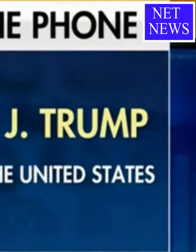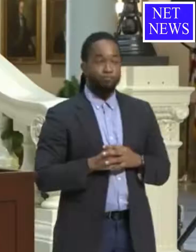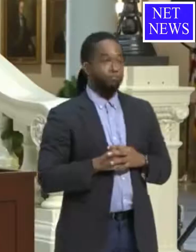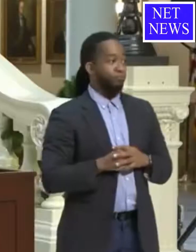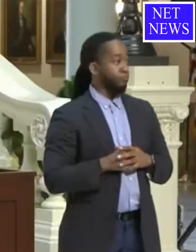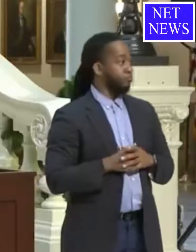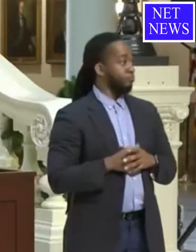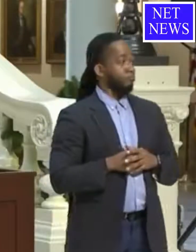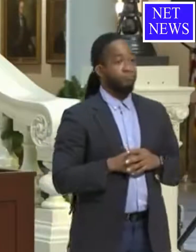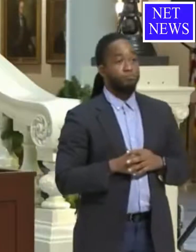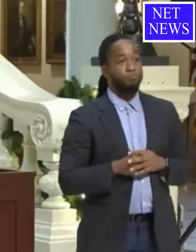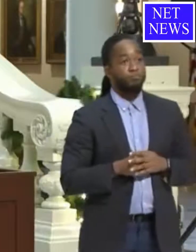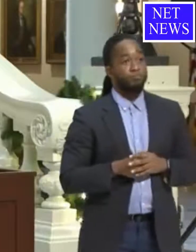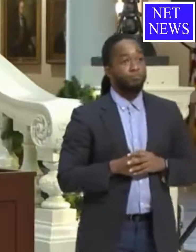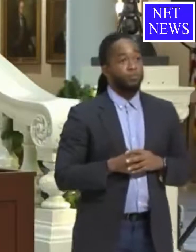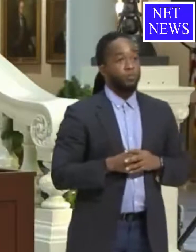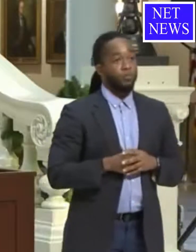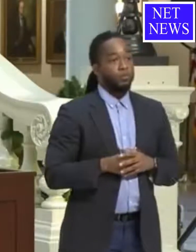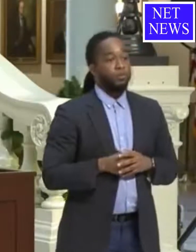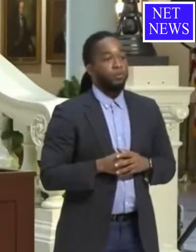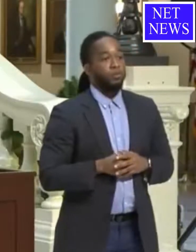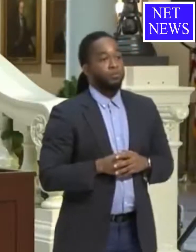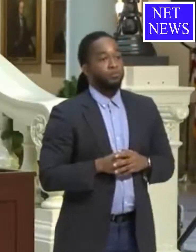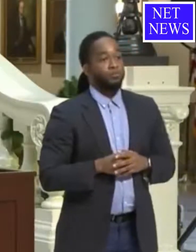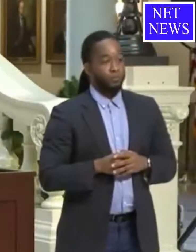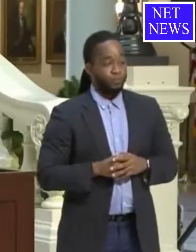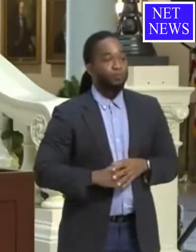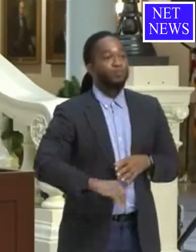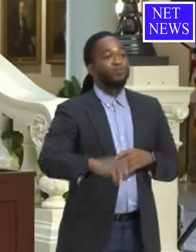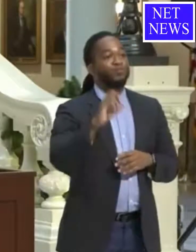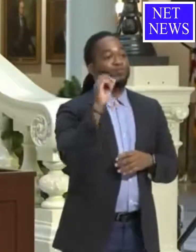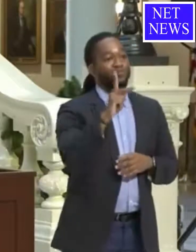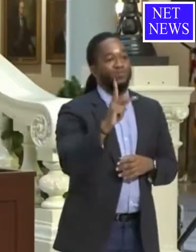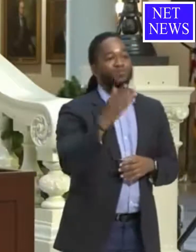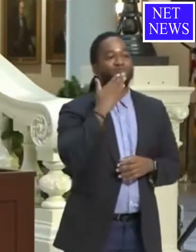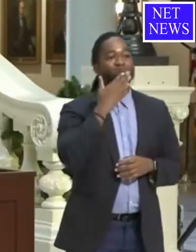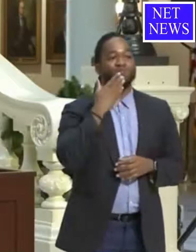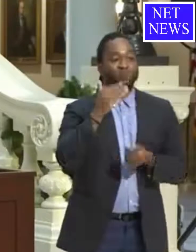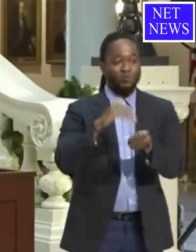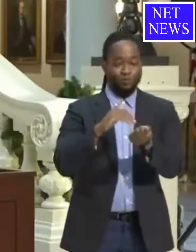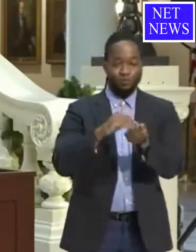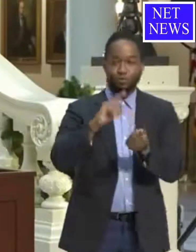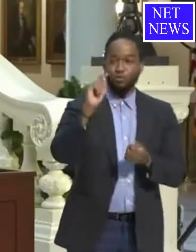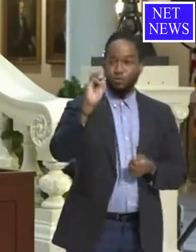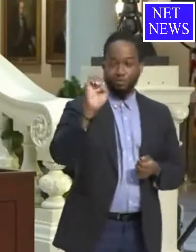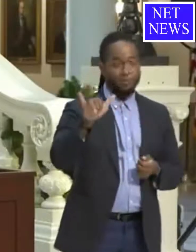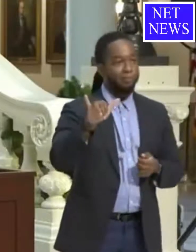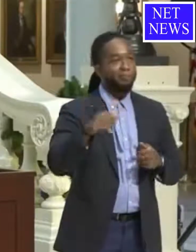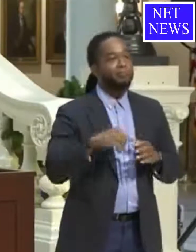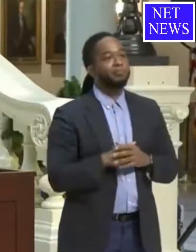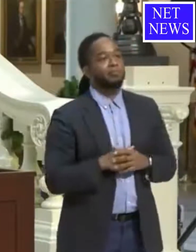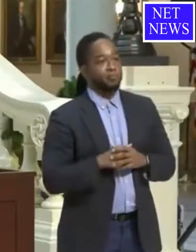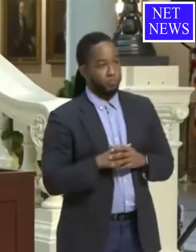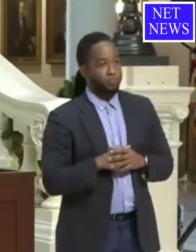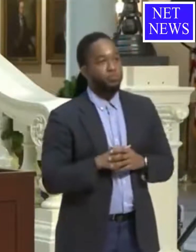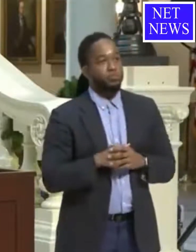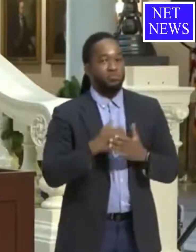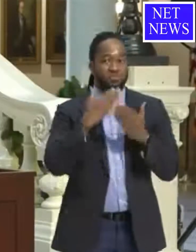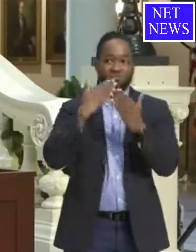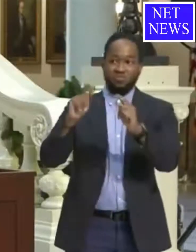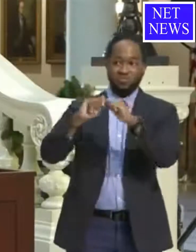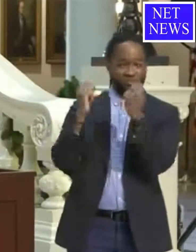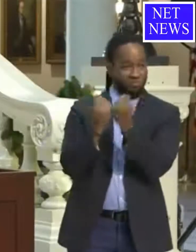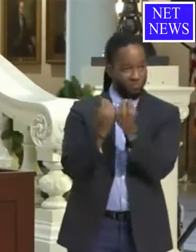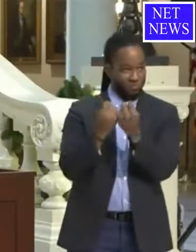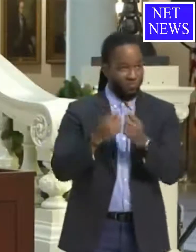ever happened. All right, well, thank you, Dr. Toomey, and certainly appreciate you and the whole team's continued efforts